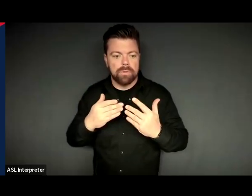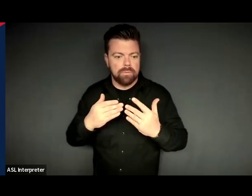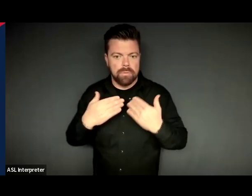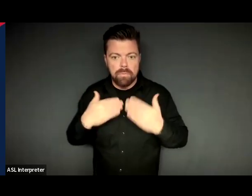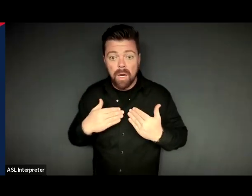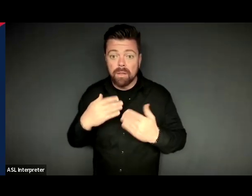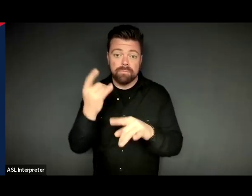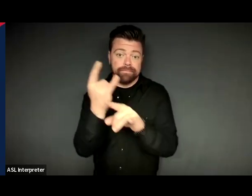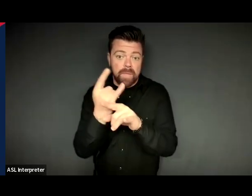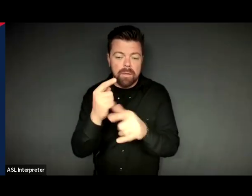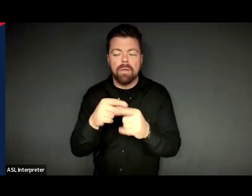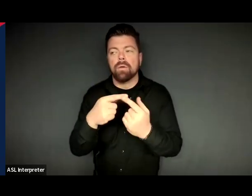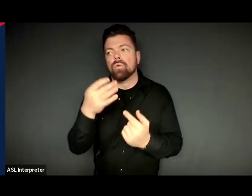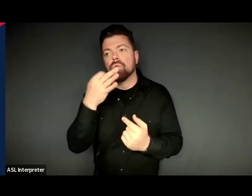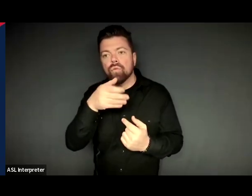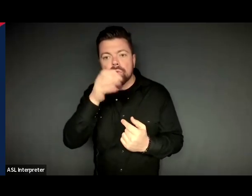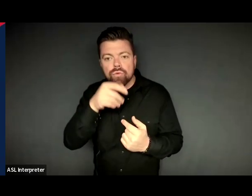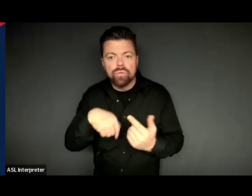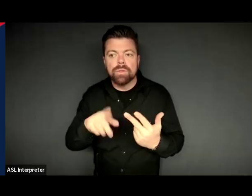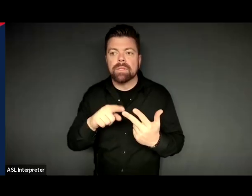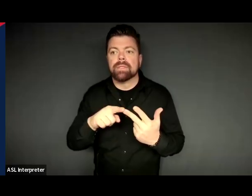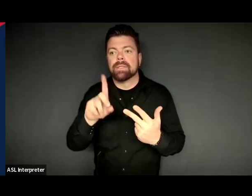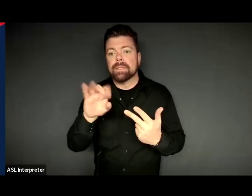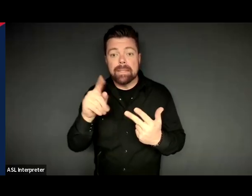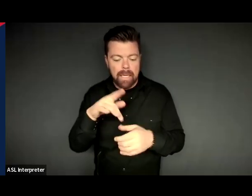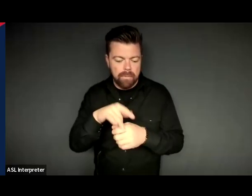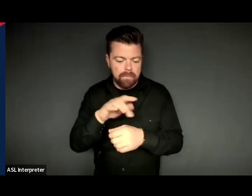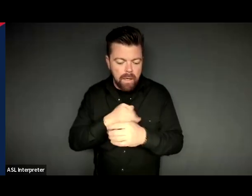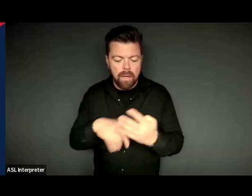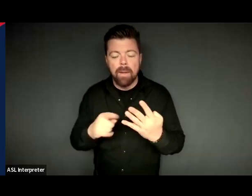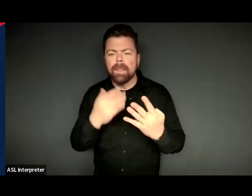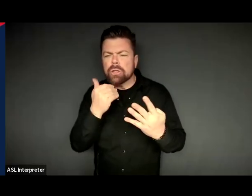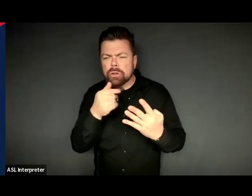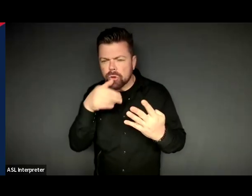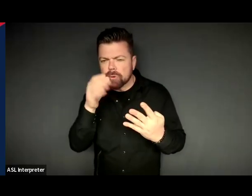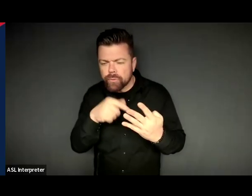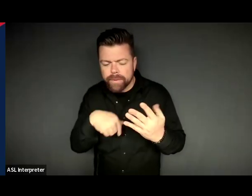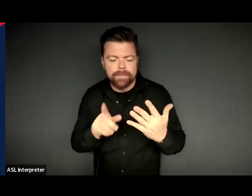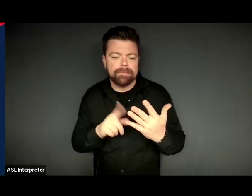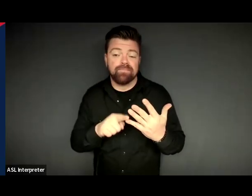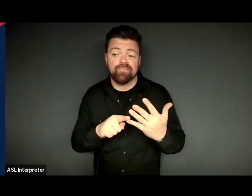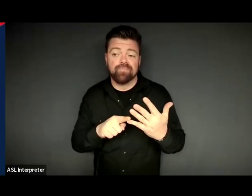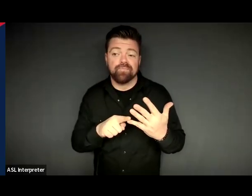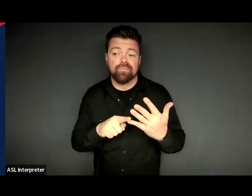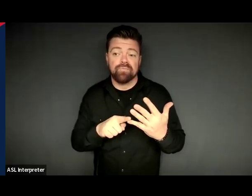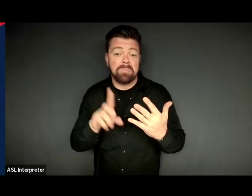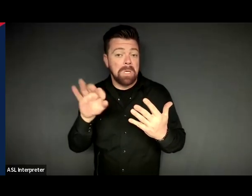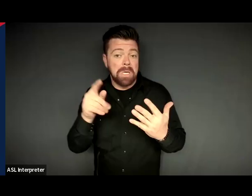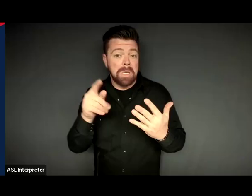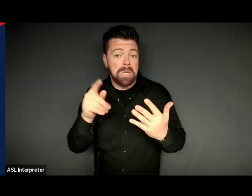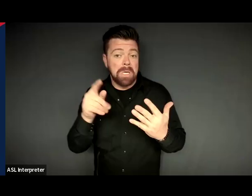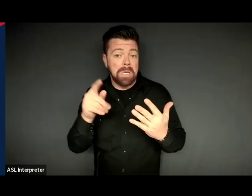Alcohol, fruit drinks, diet sodas, sugary drinks, or even if they're diet